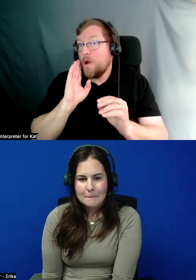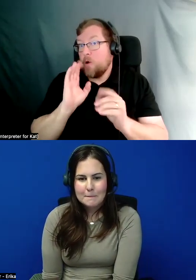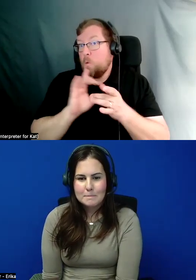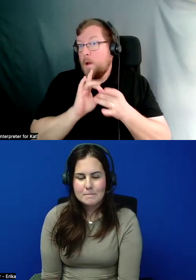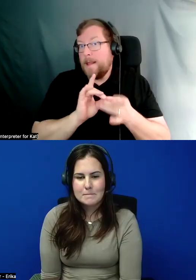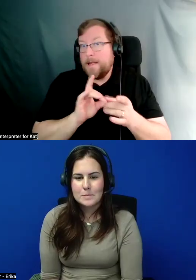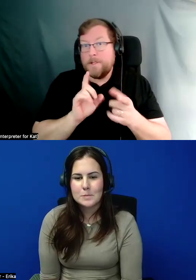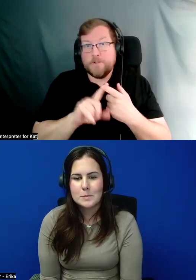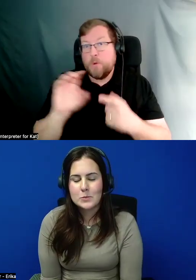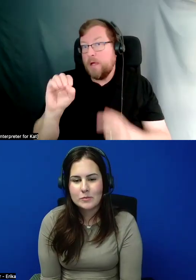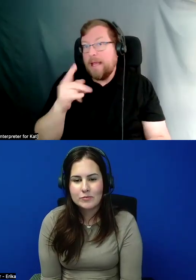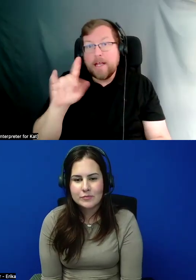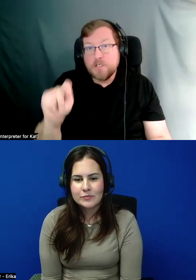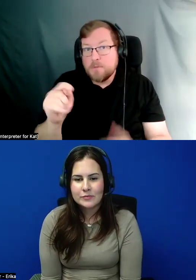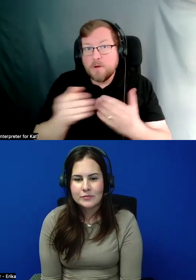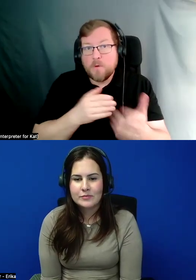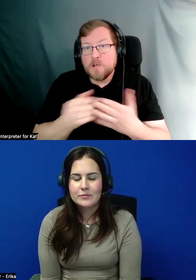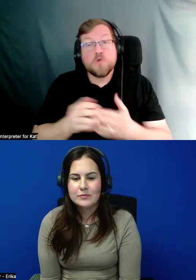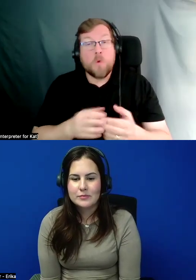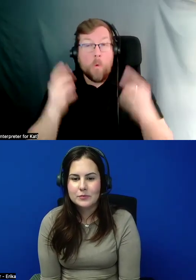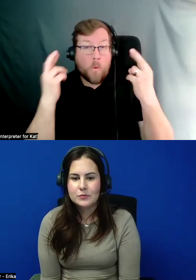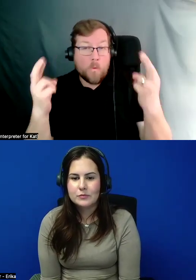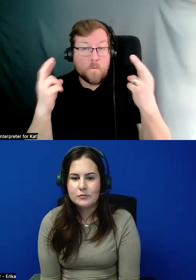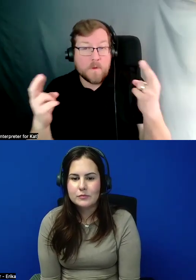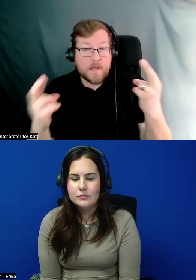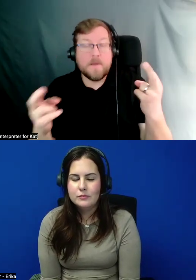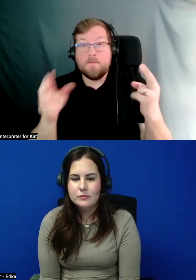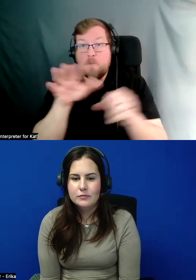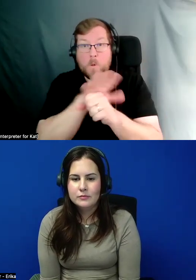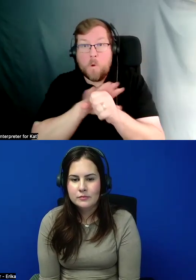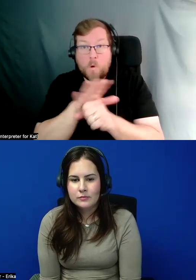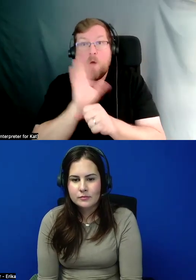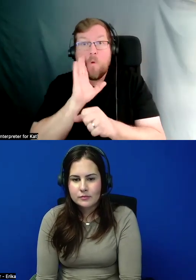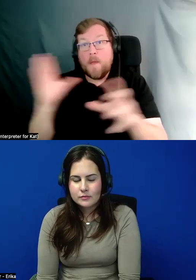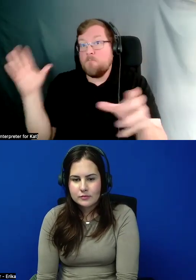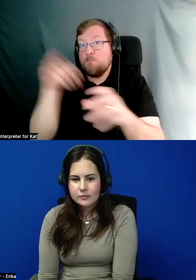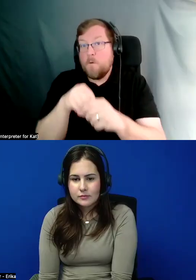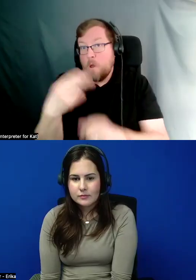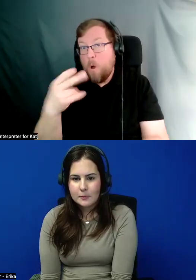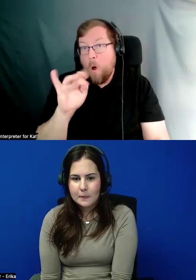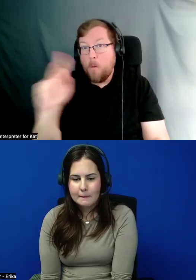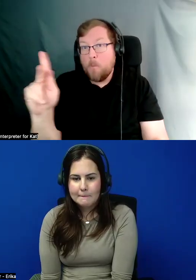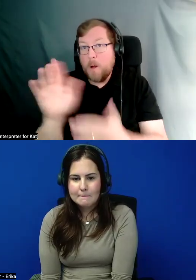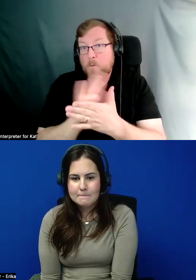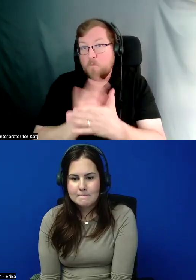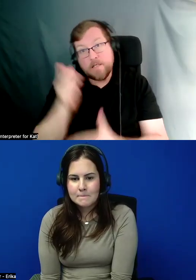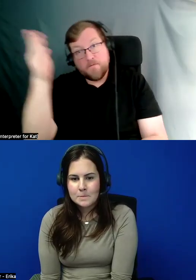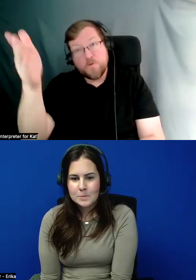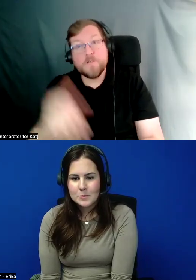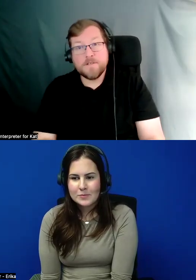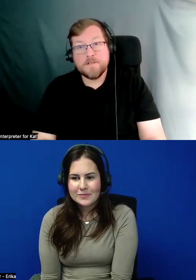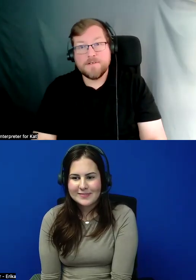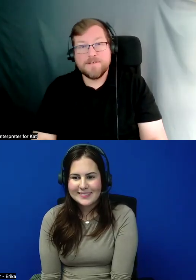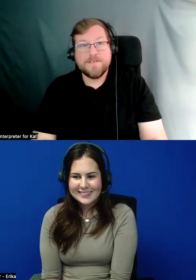really locations. So fingers crossed, those locations will be part of a Hallmark movie in the future. Doing